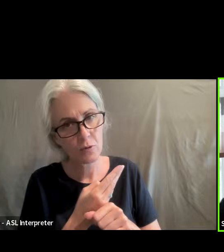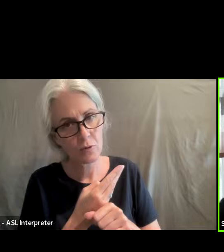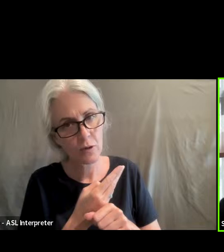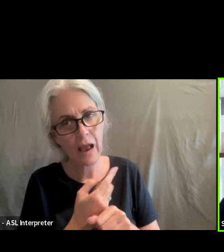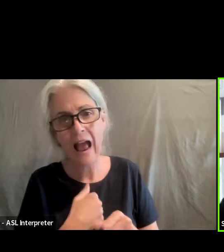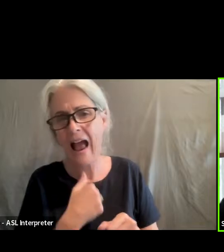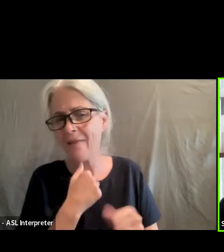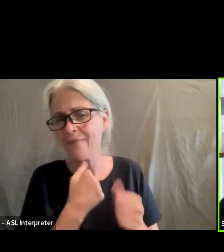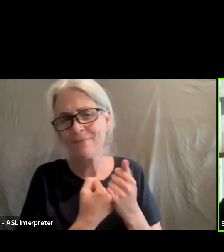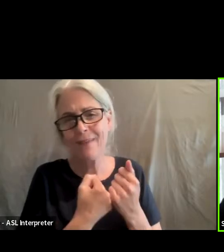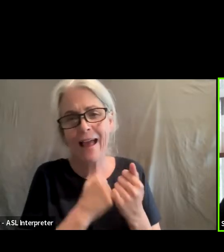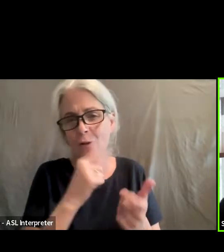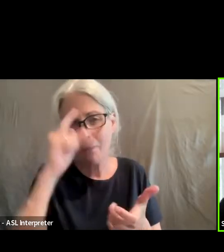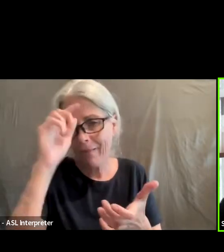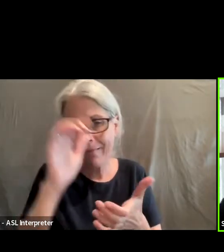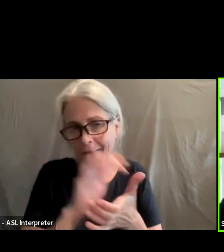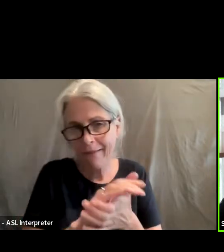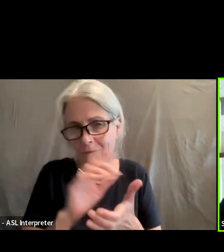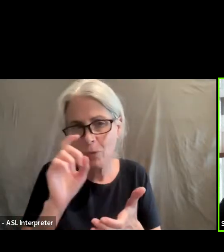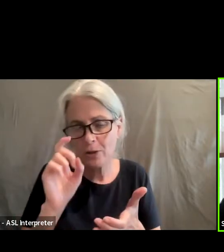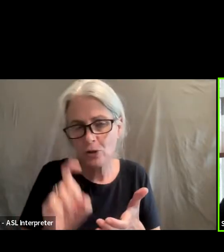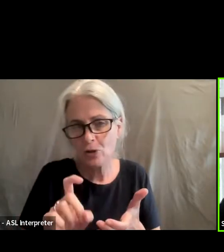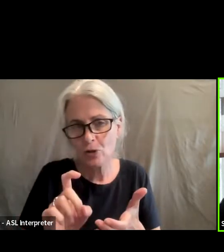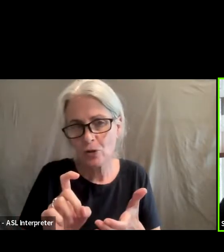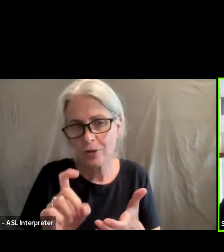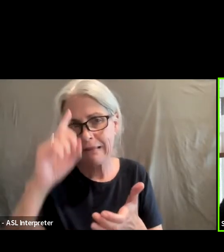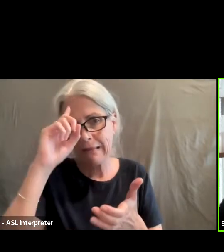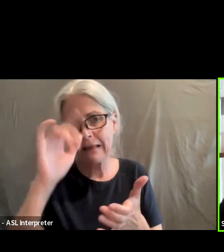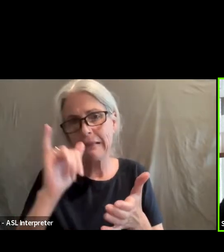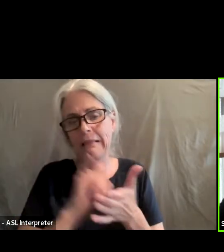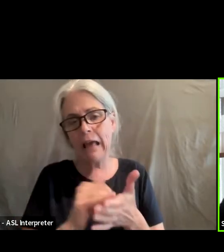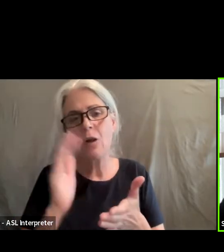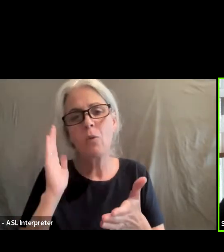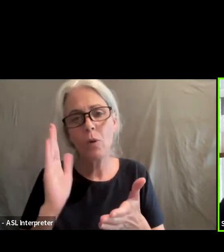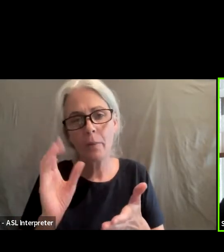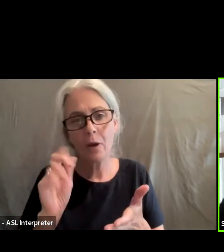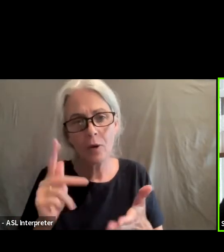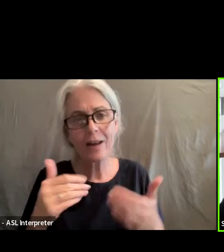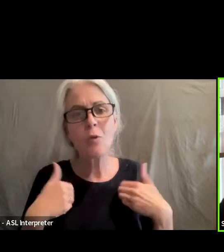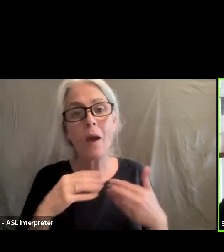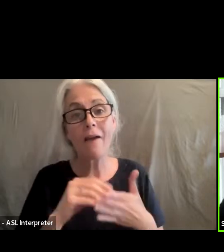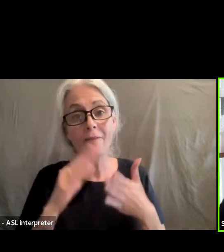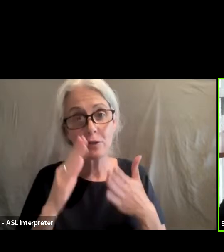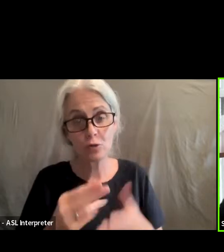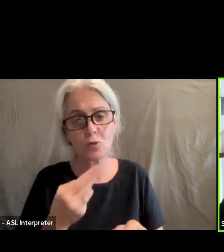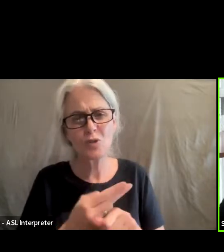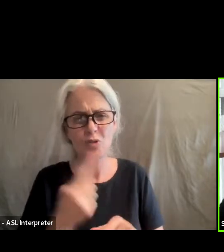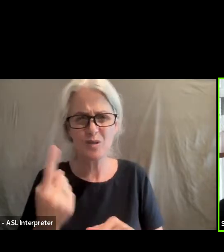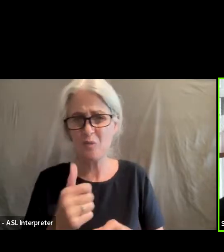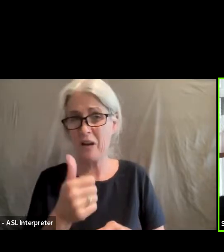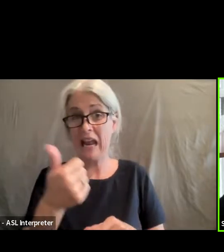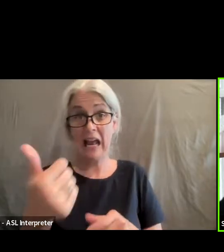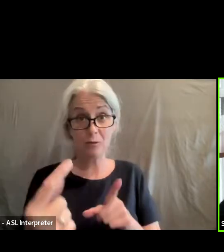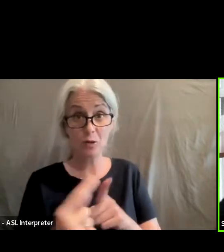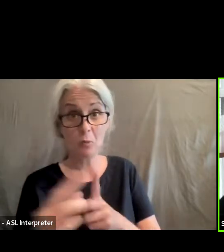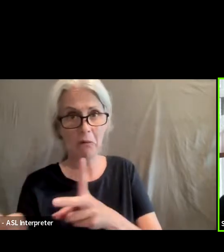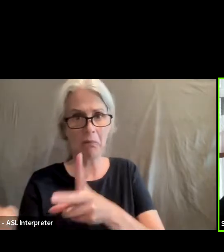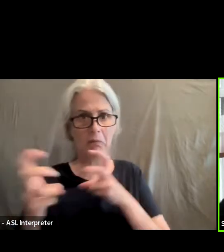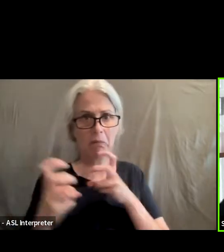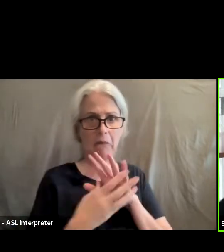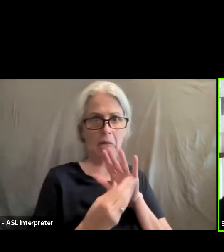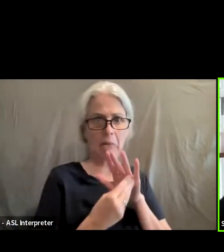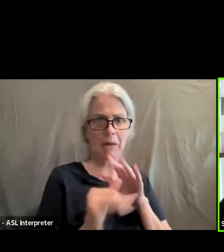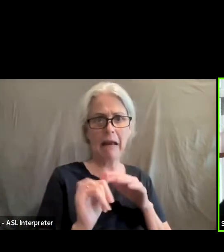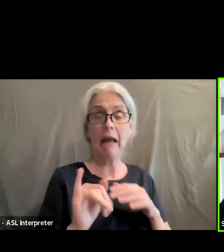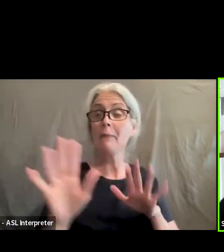an advocate, or I don't believe that we should think that it should be okay to have a student use someone else's words, such as AI.